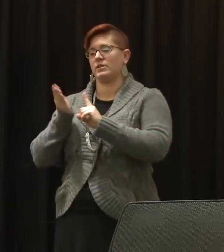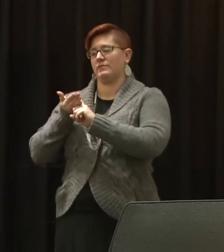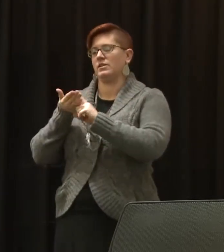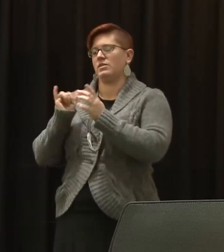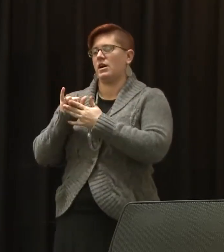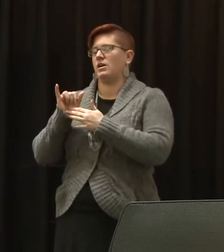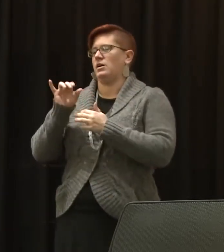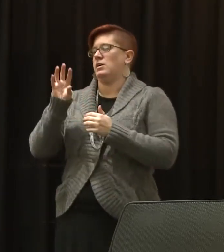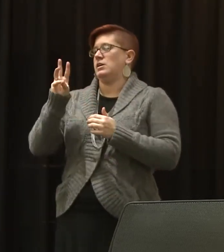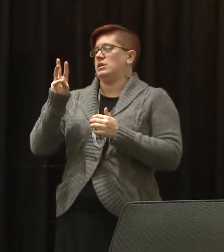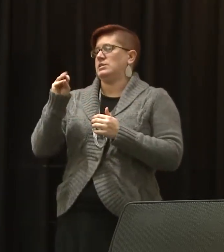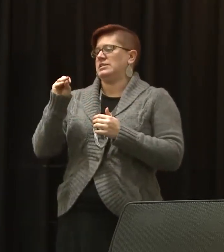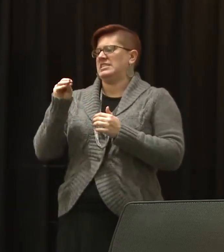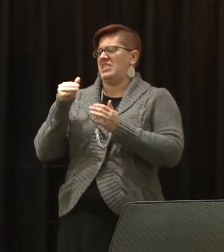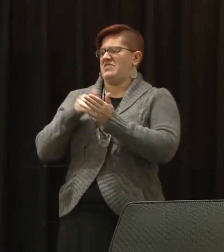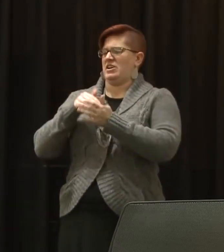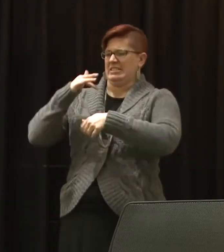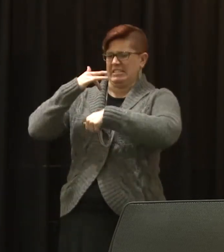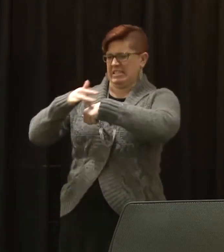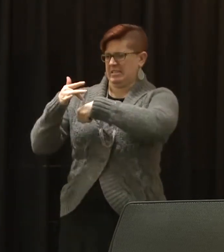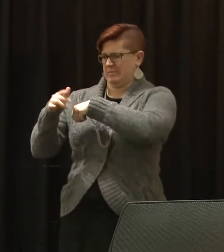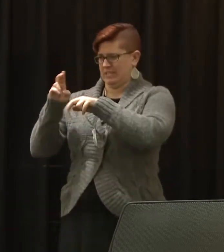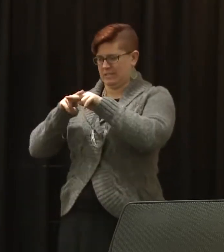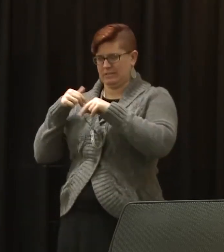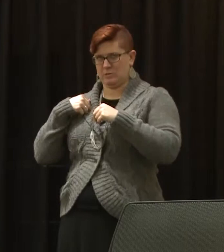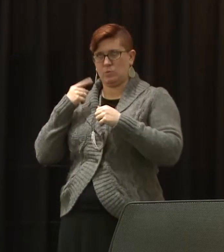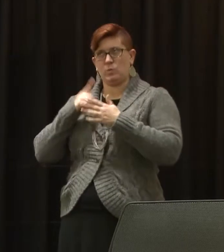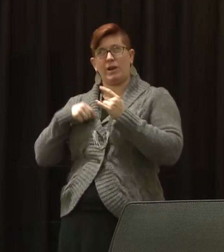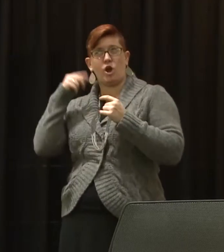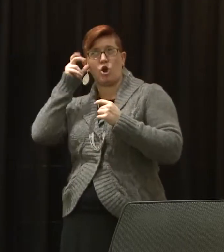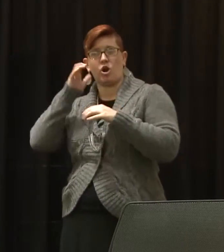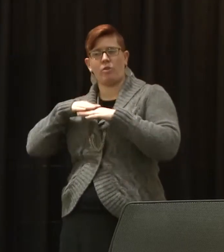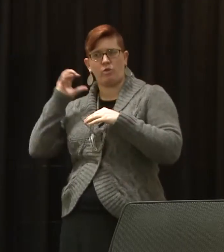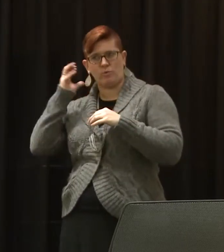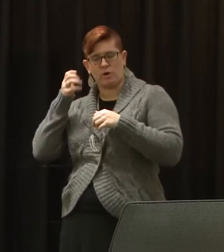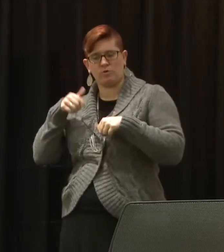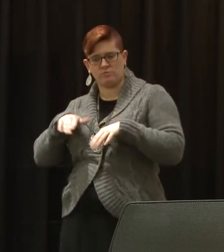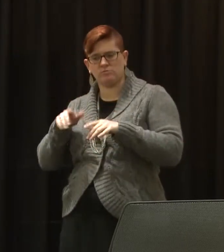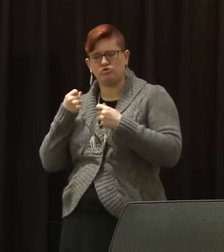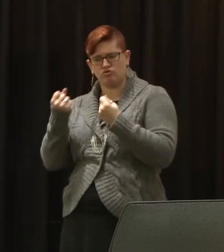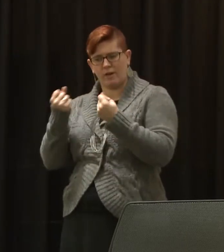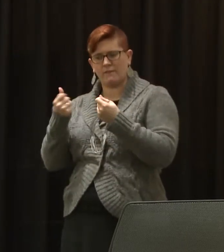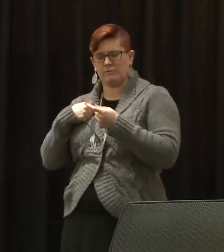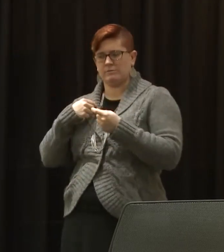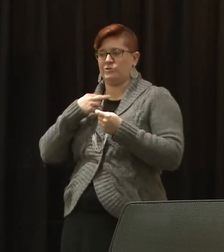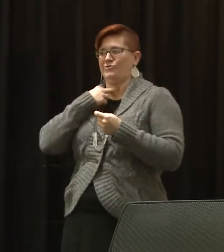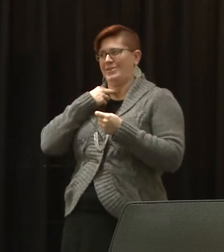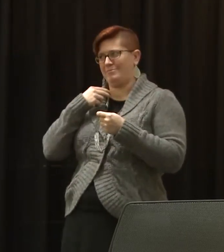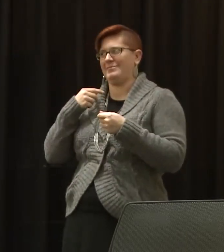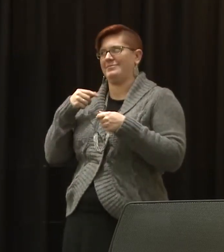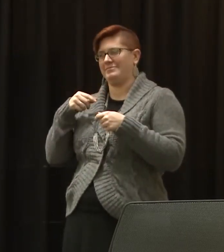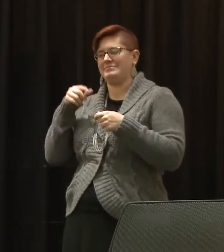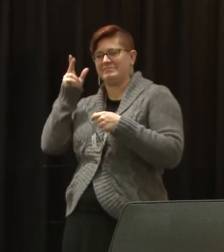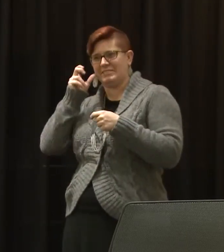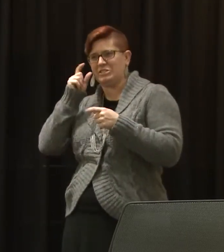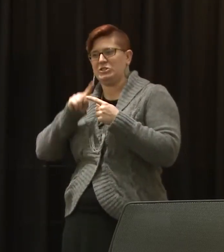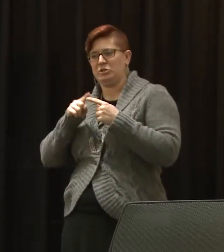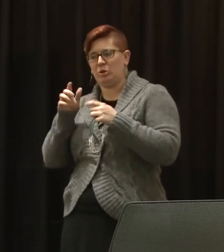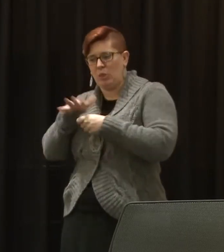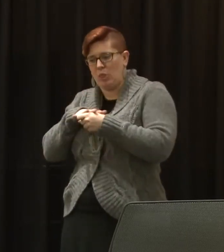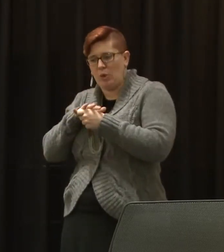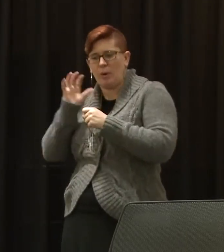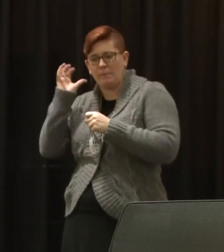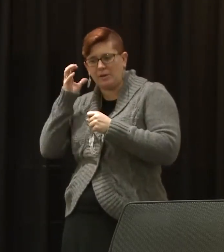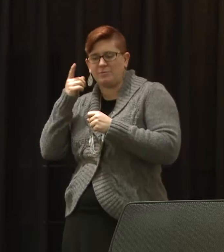60,000 empty seats and think how all I heard on the radio into town, being trapped as I am at listening to local radio stations with my music